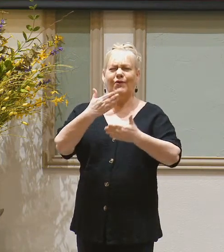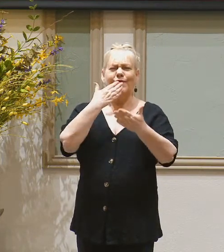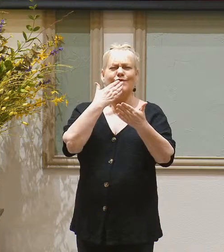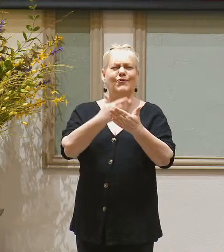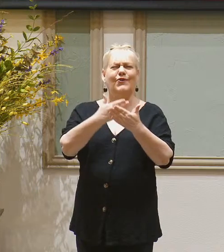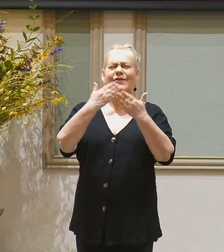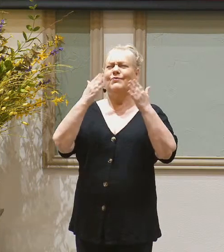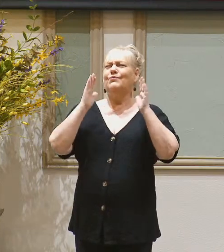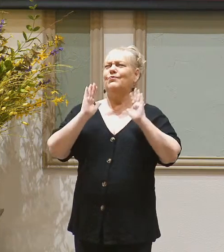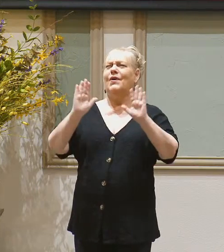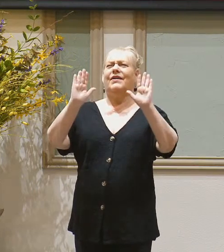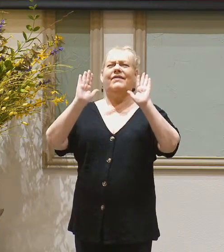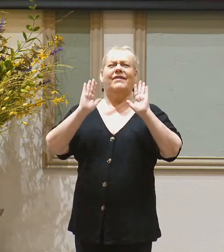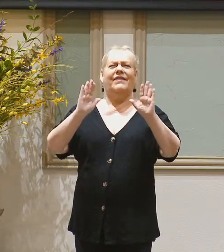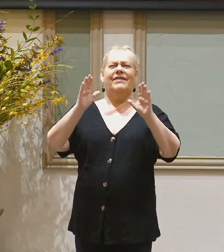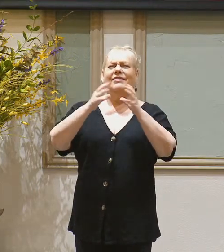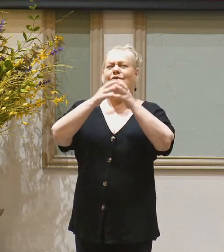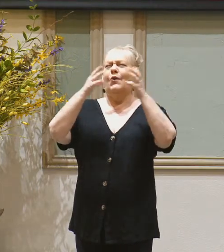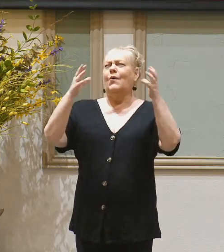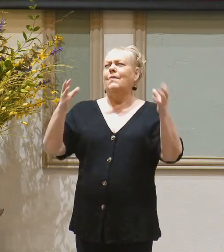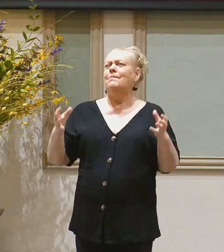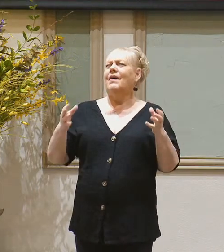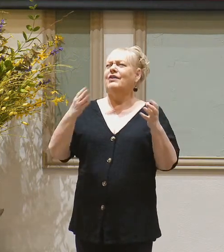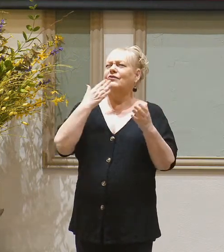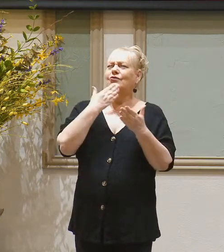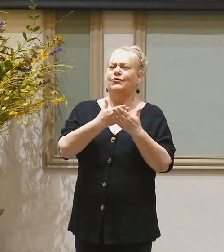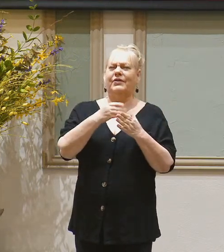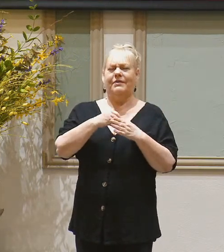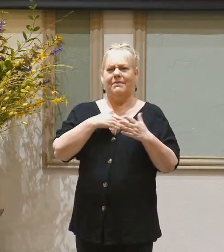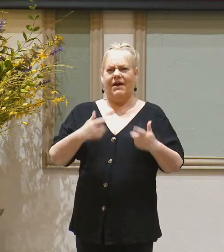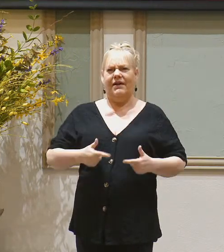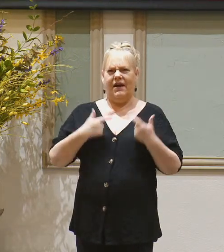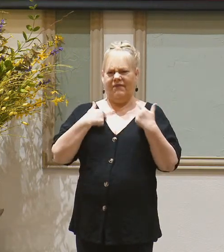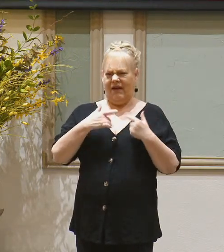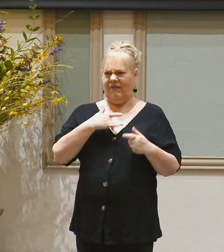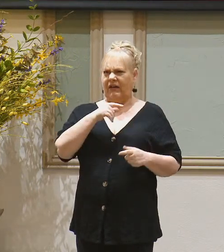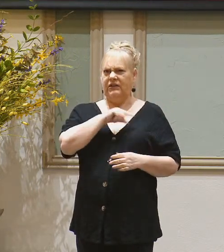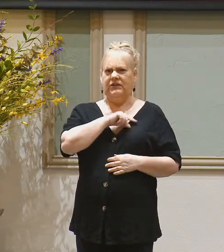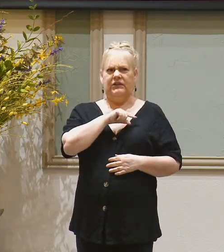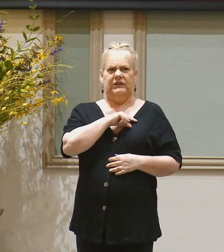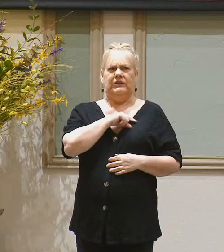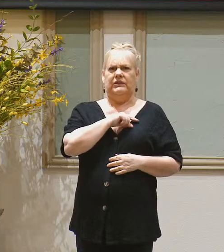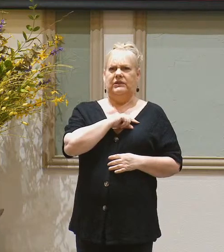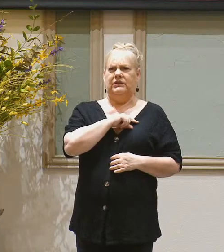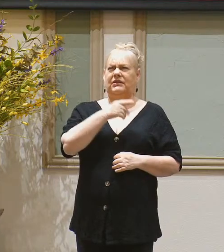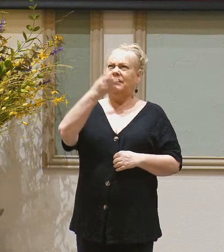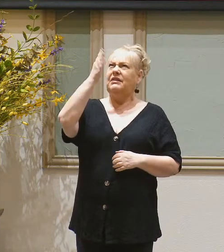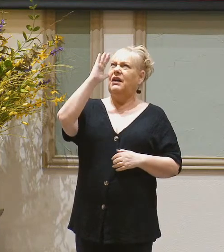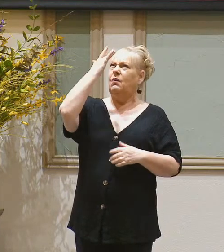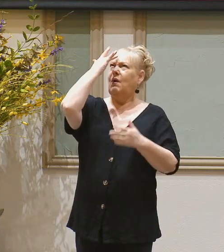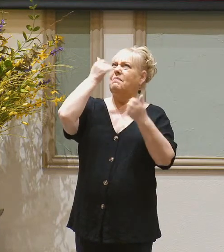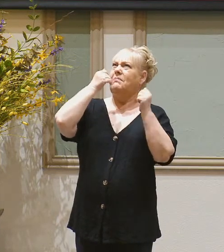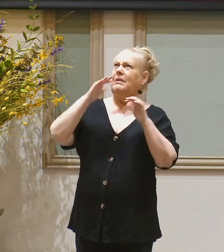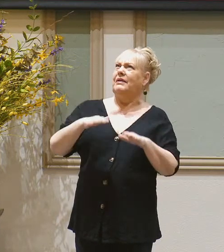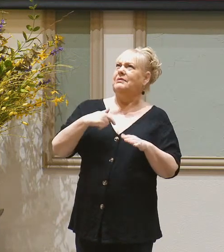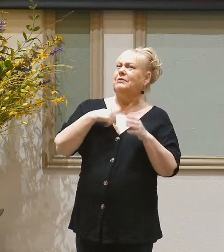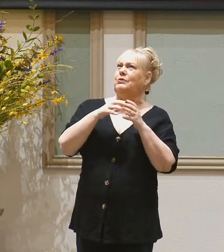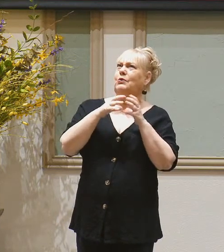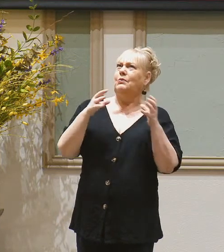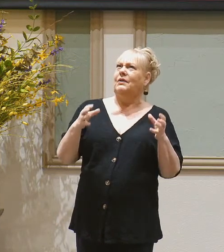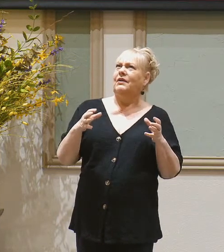well that there has been so much abundance in my life that I've felt guilty about it. God, why are you blessing me so